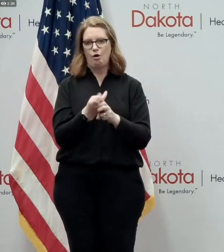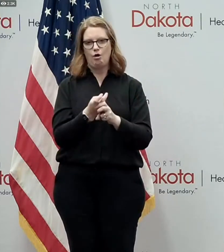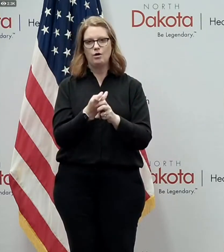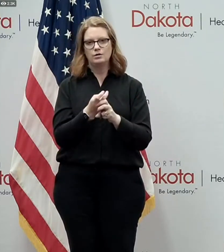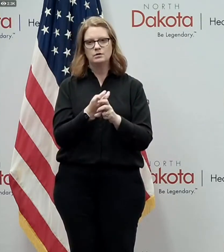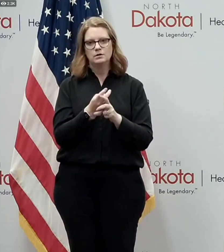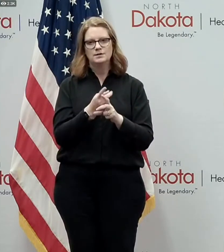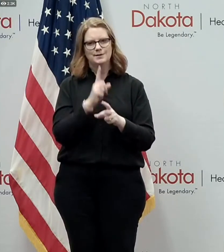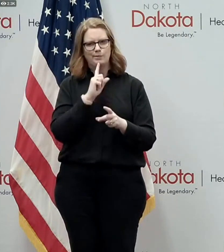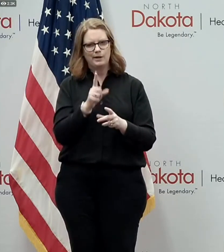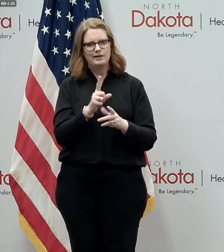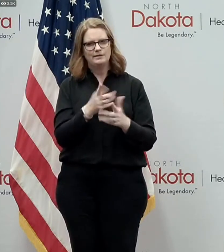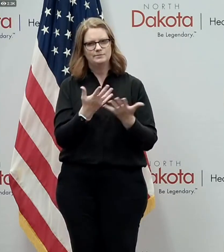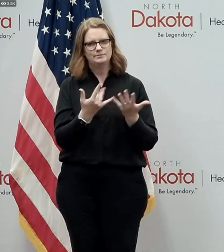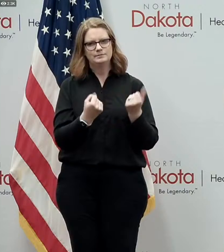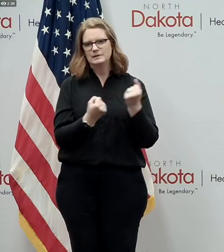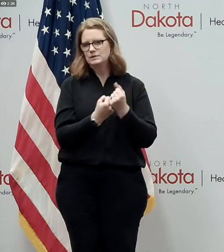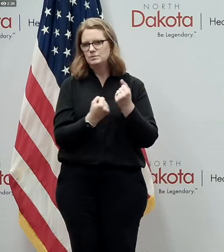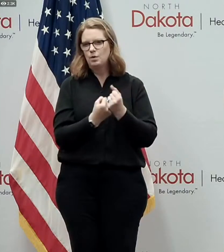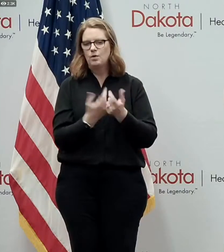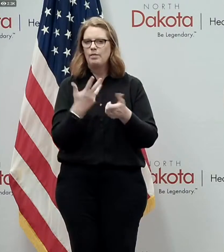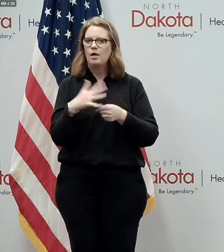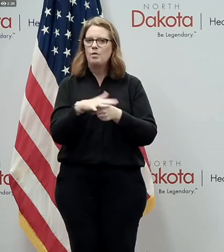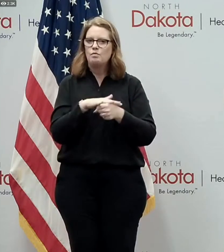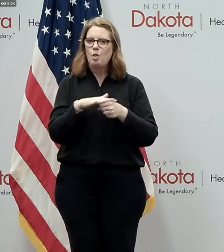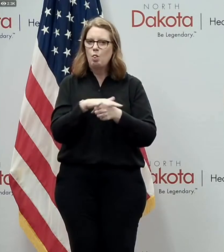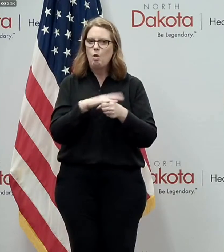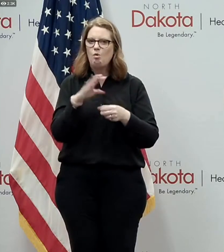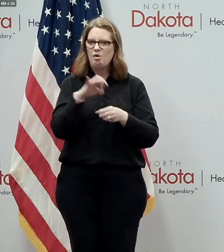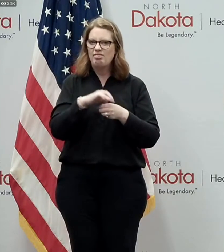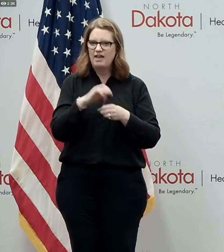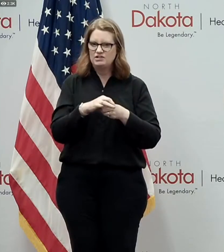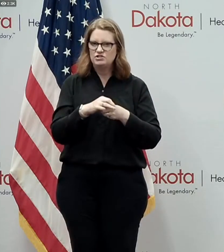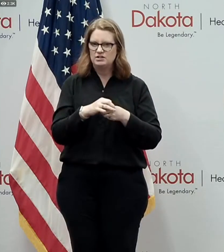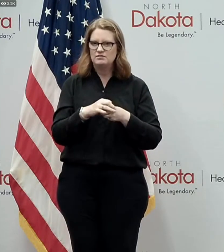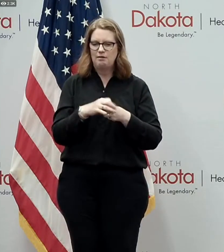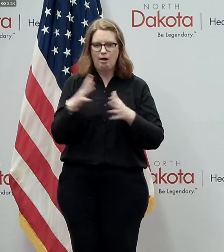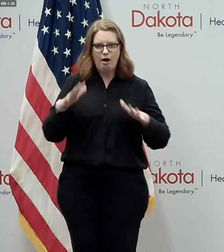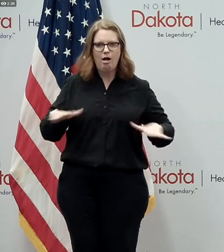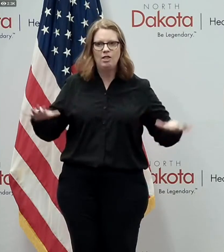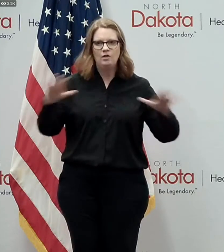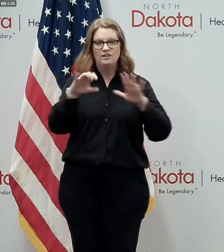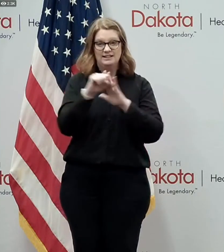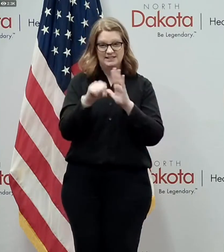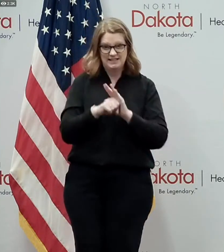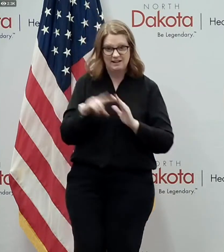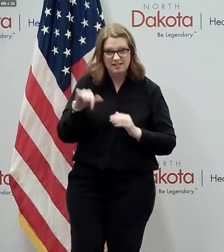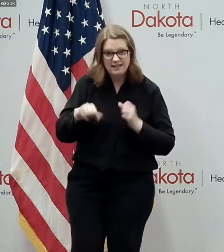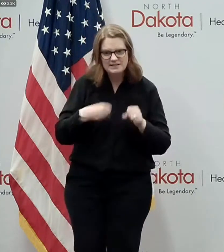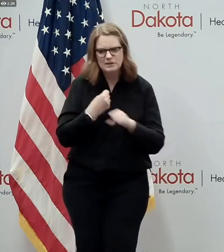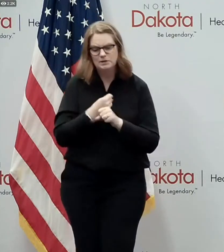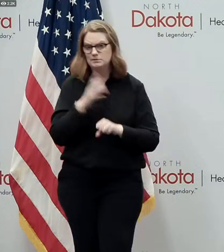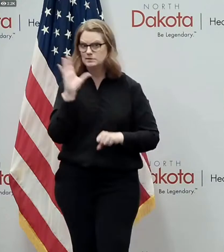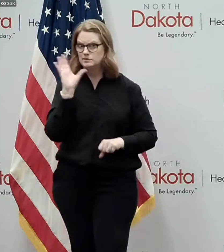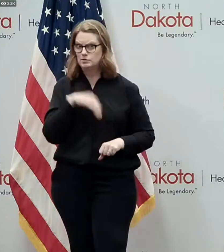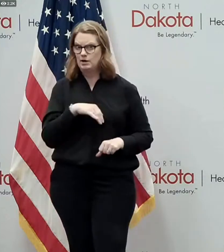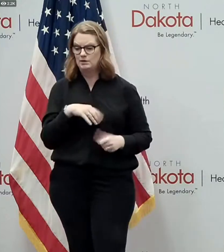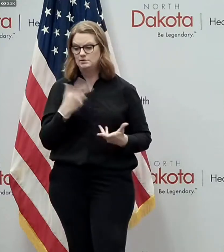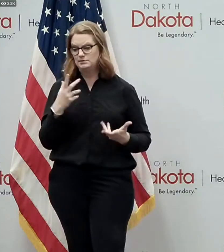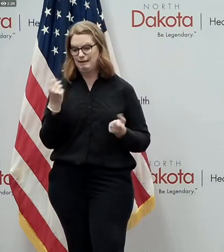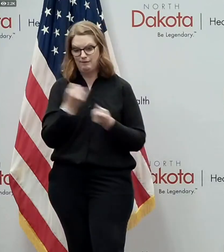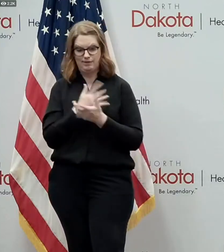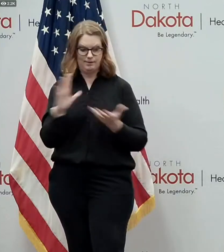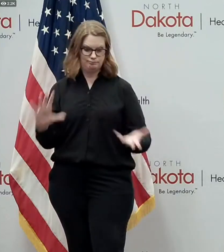to support the local election process across our state. We know this was an unusual year. And I want to